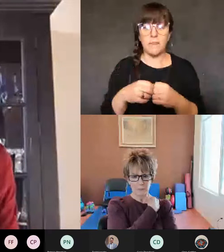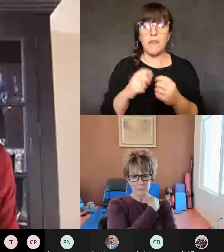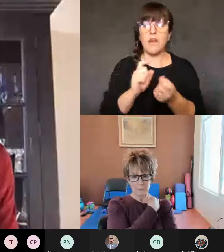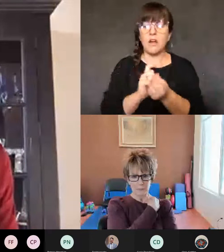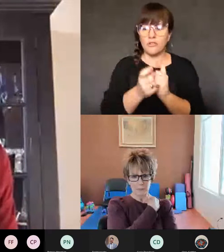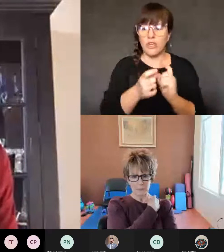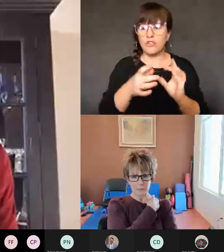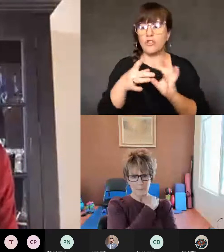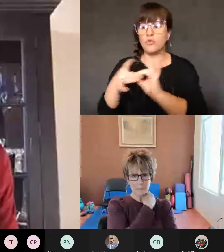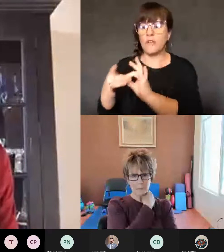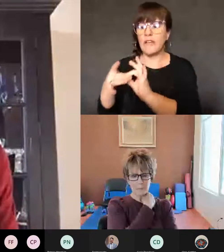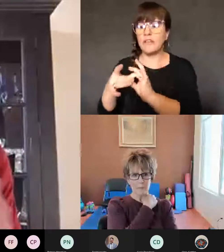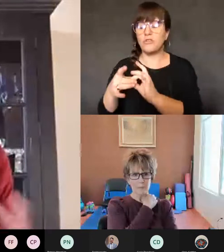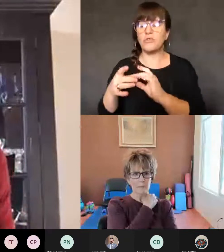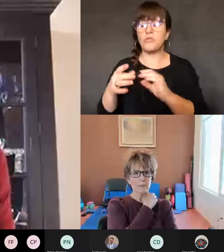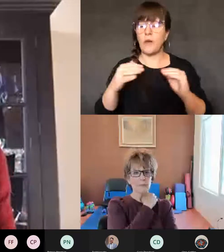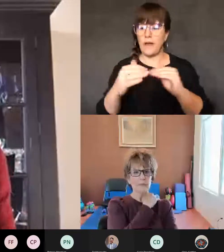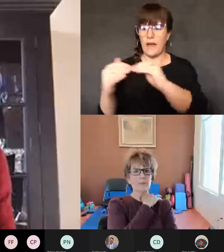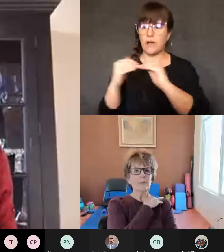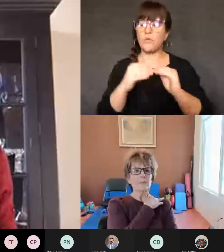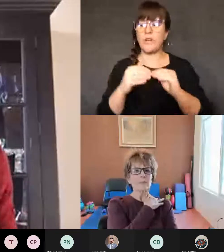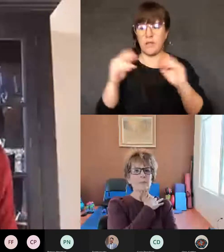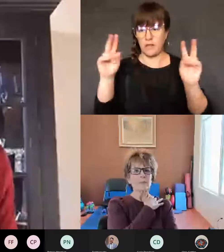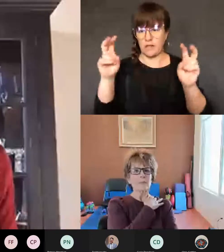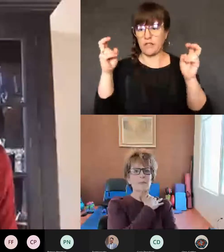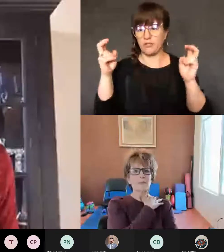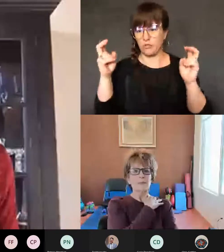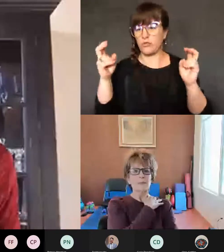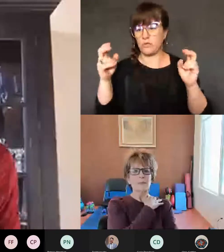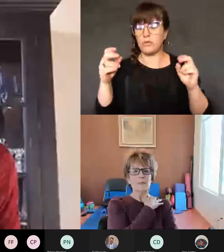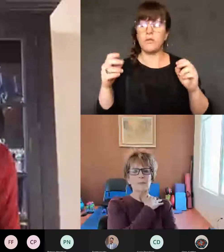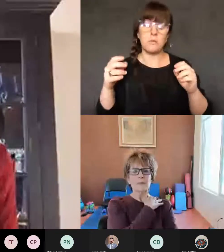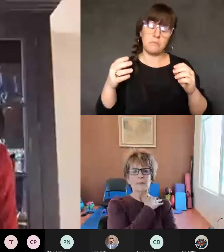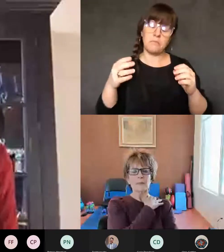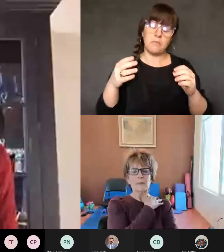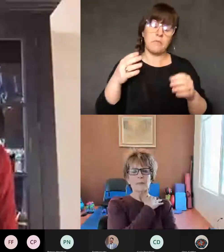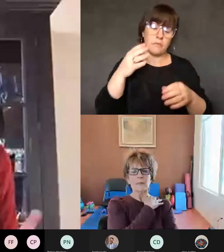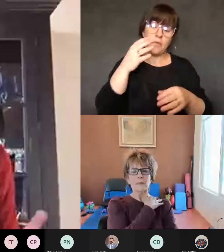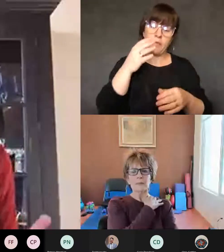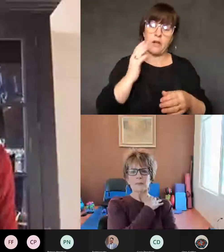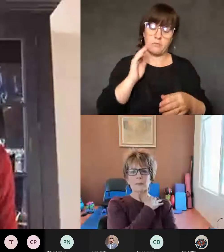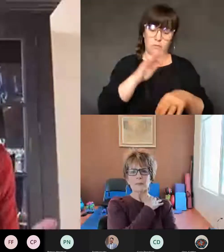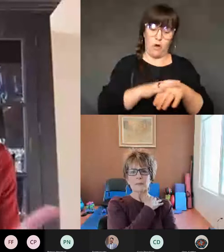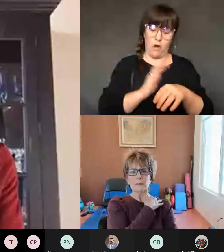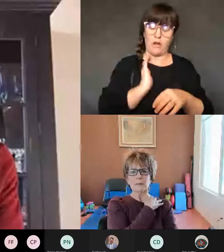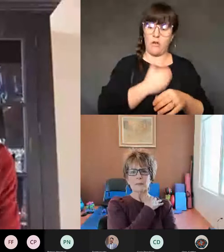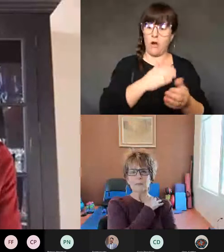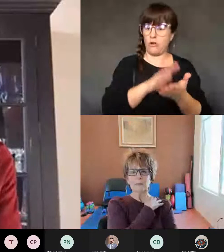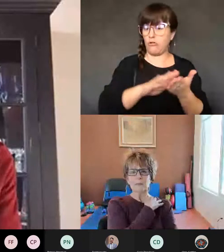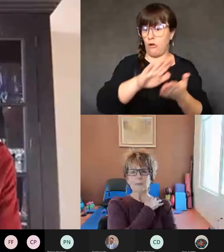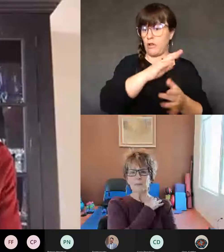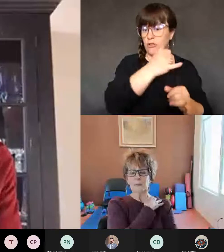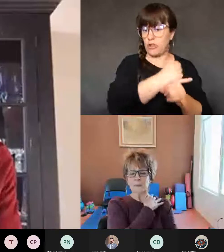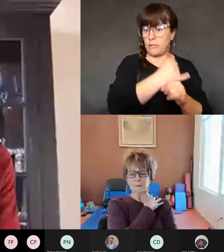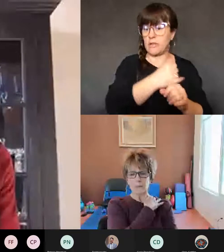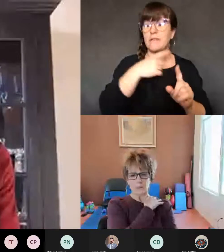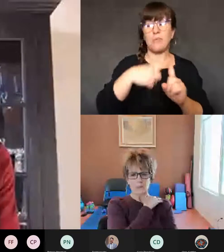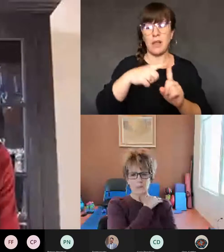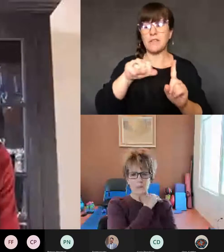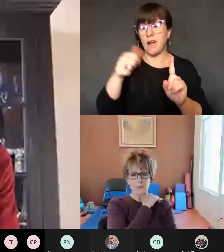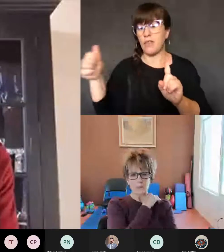equity issues that we all know exist not only on our campus but on every campus. So when I talk about